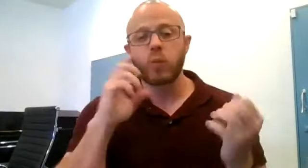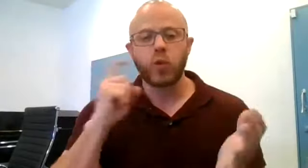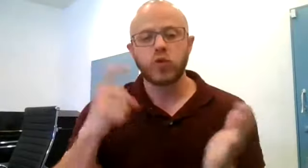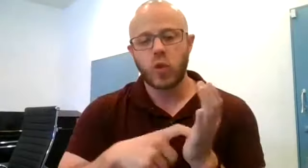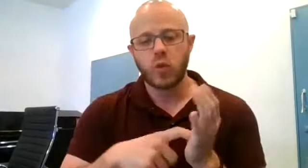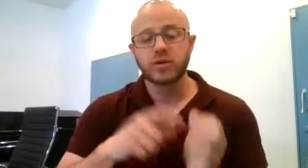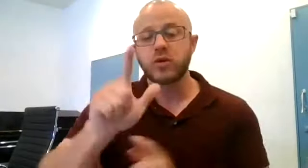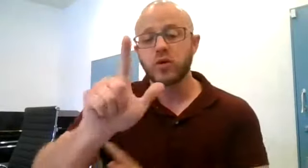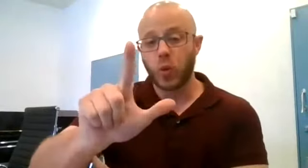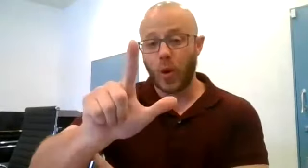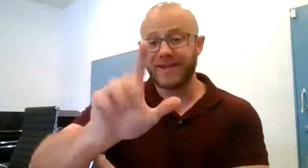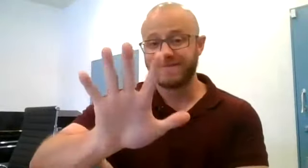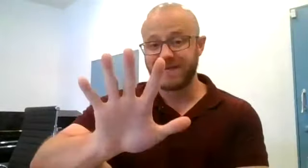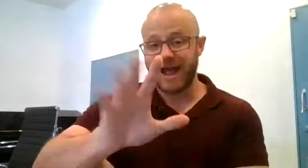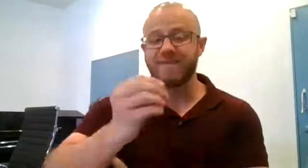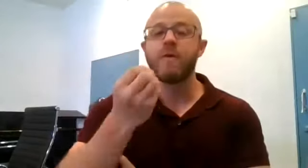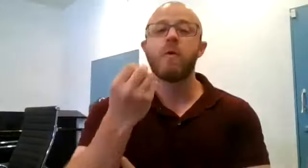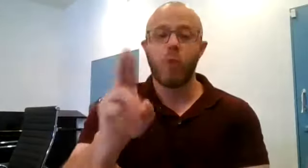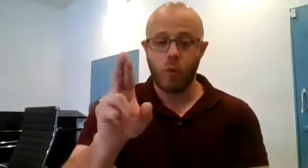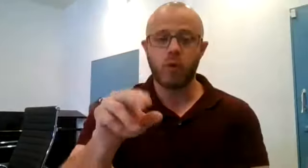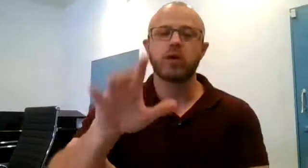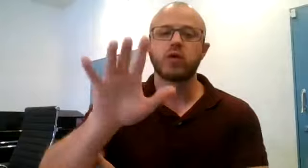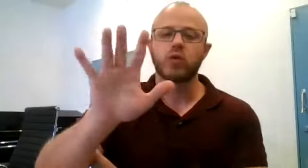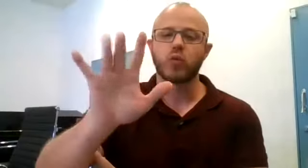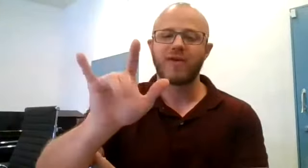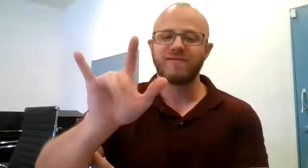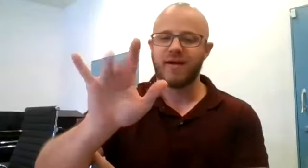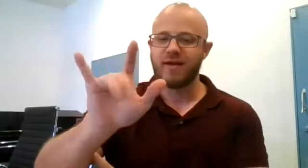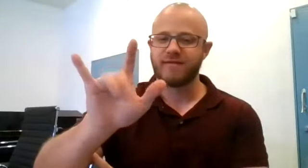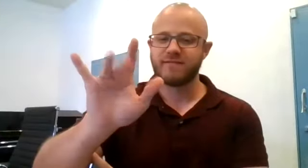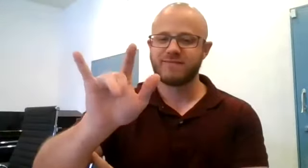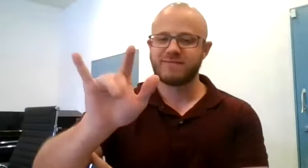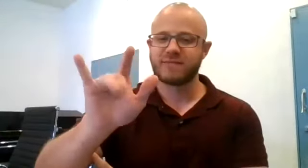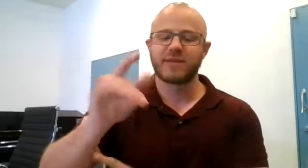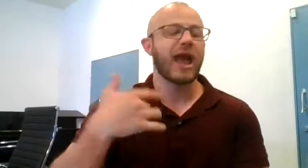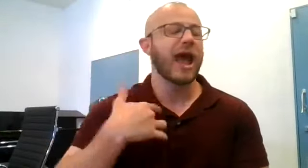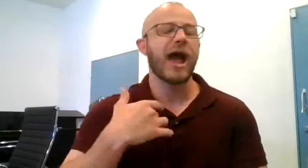Some people will sign, I notice, 25 this way or 25 this way.